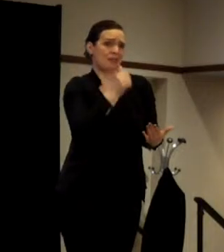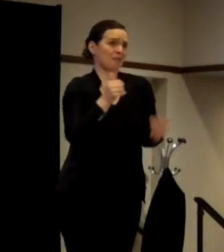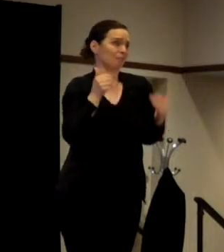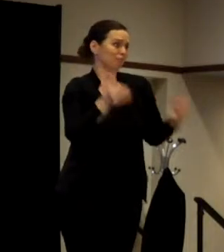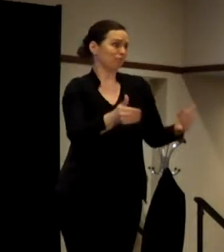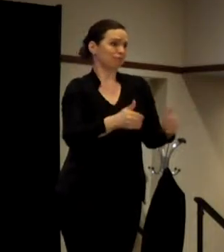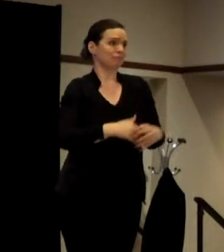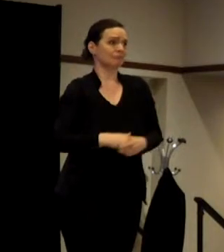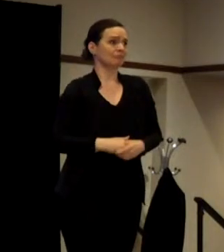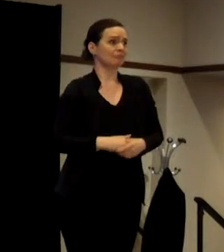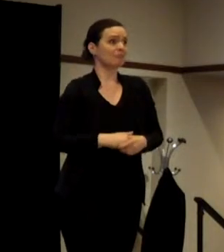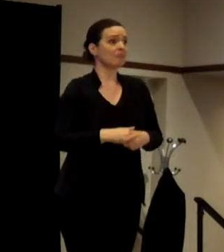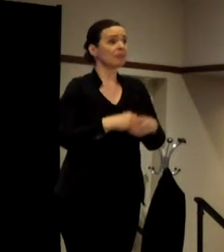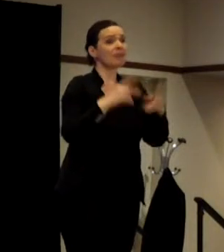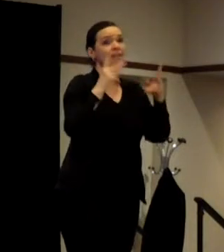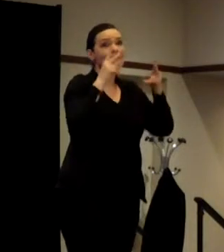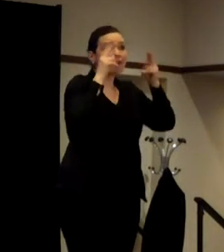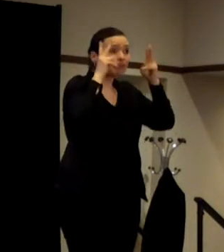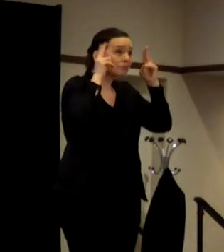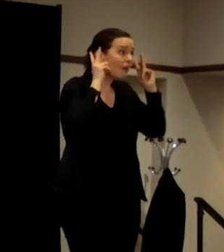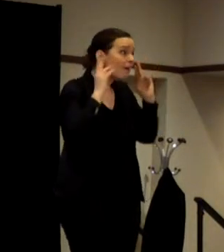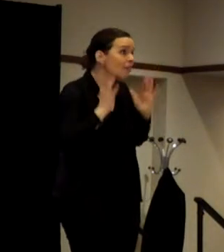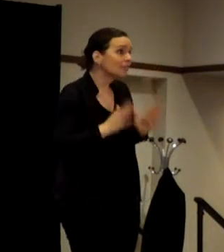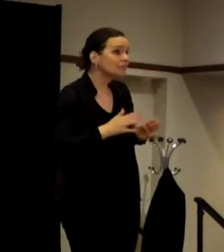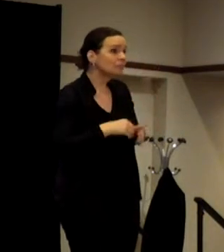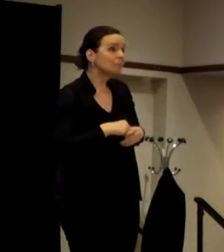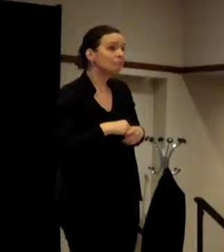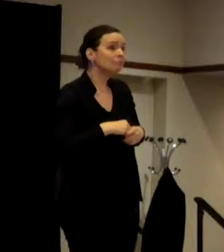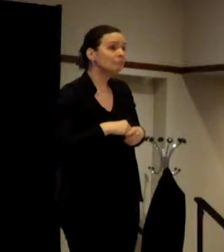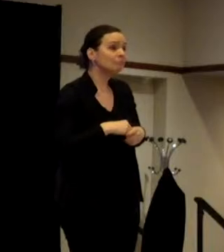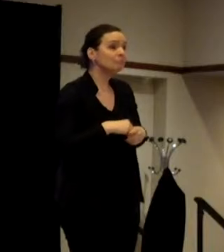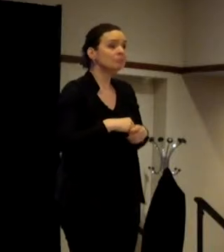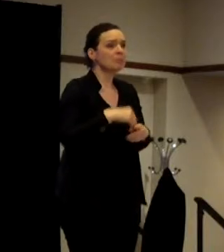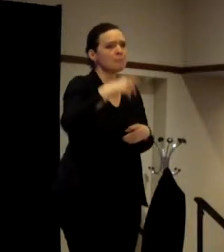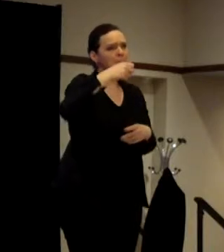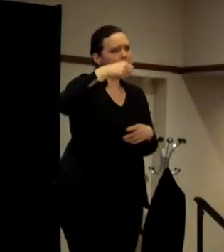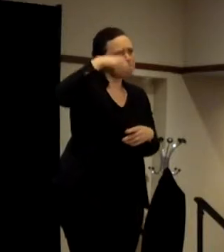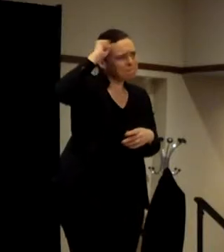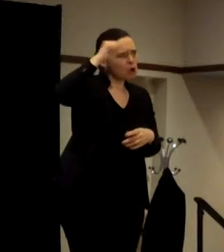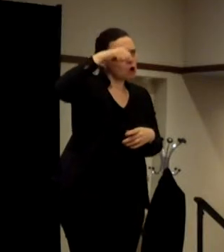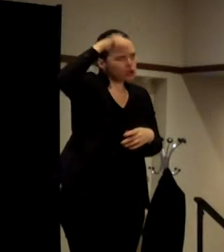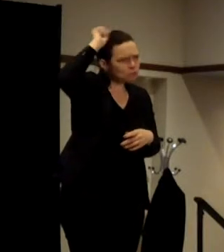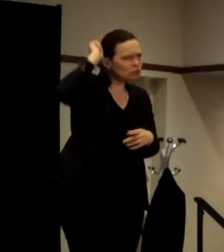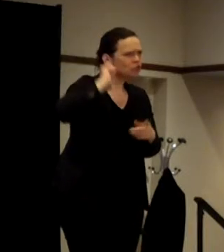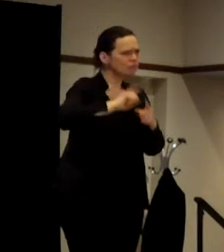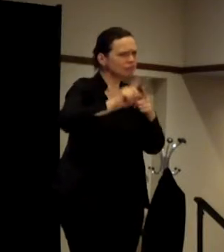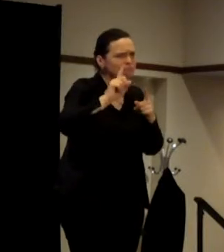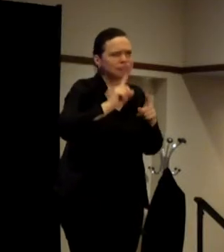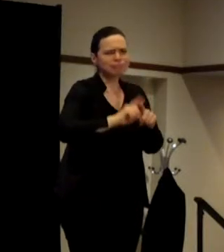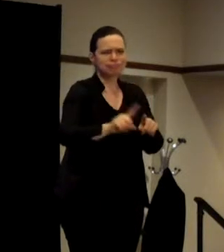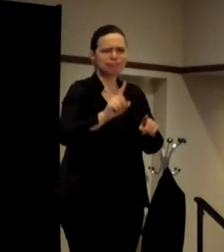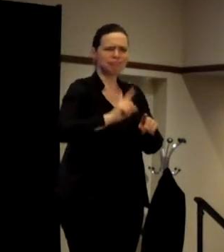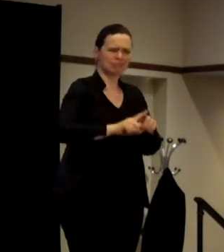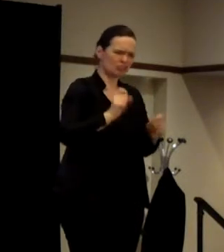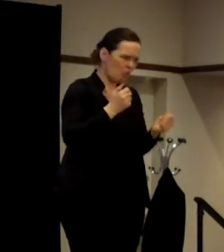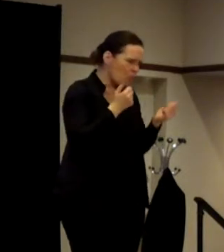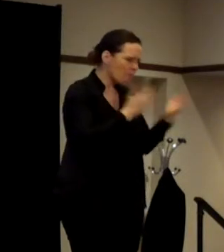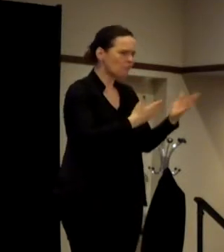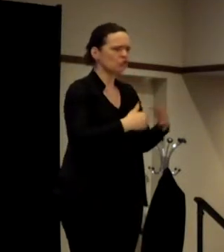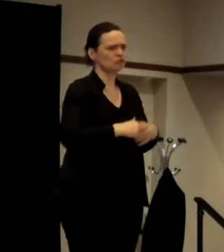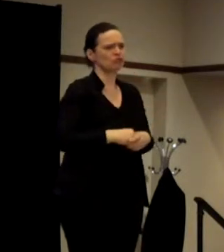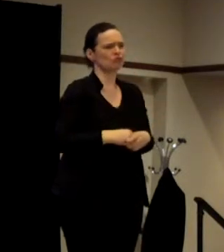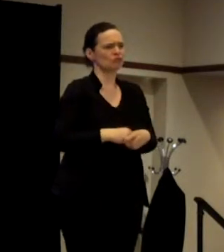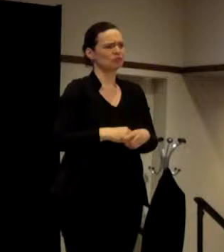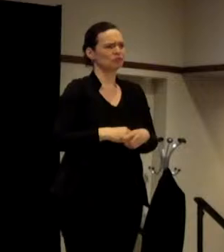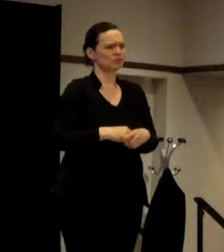barber shops and these types of businesses that got activated later on, they should probably become eligible